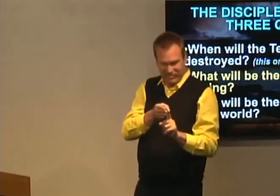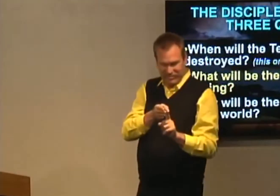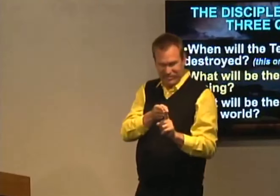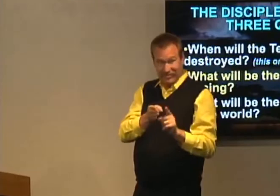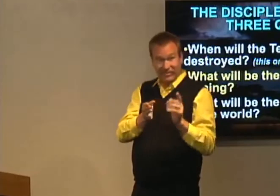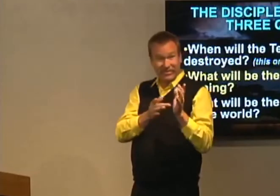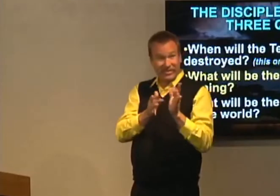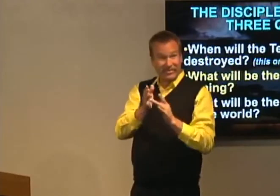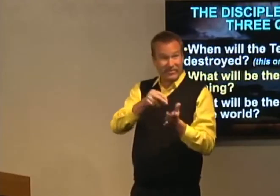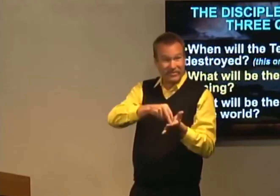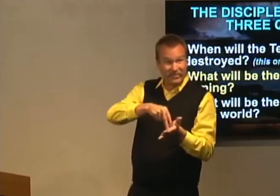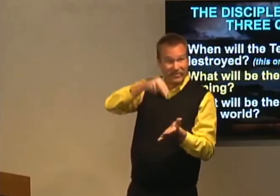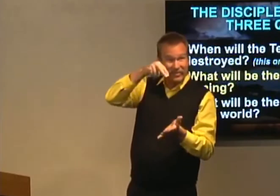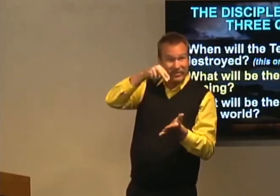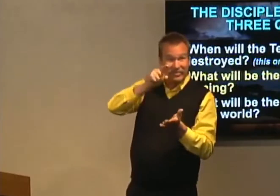so Jesus,